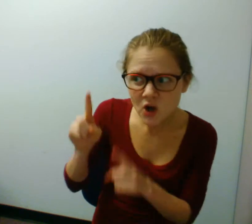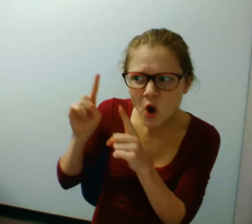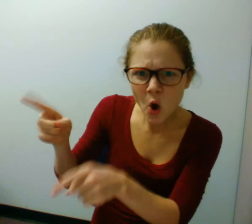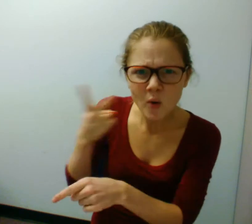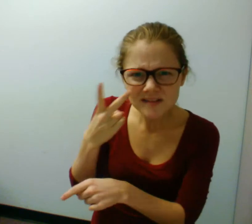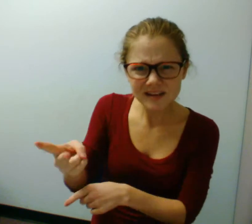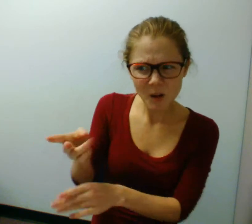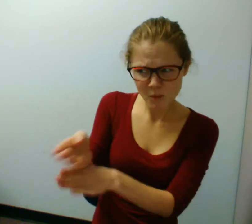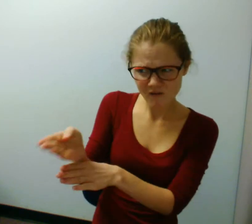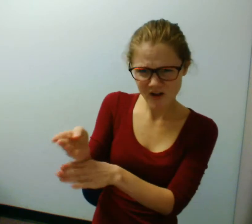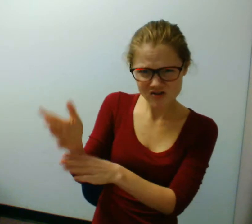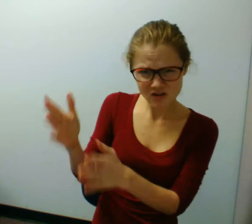professional?